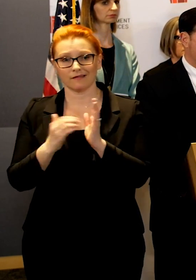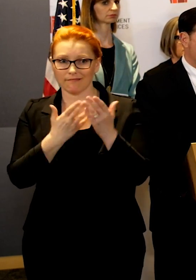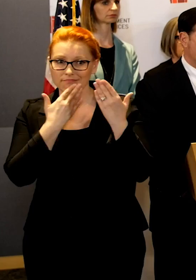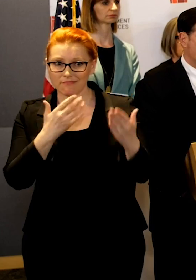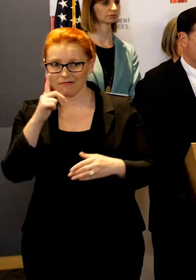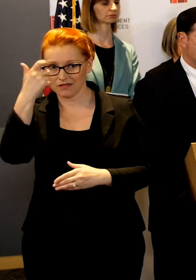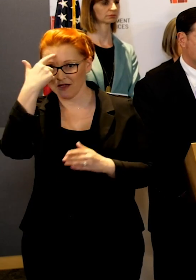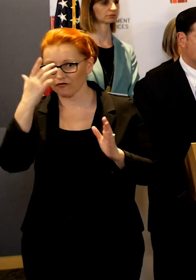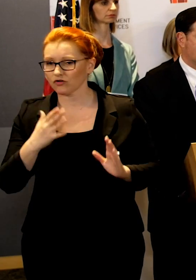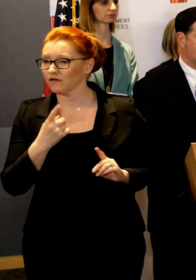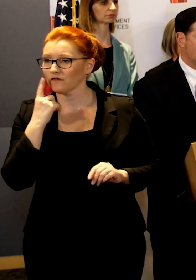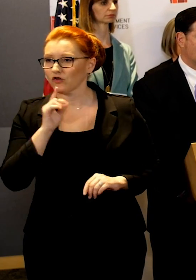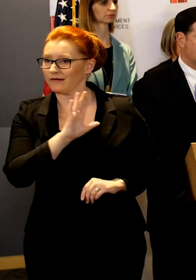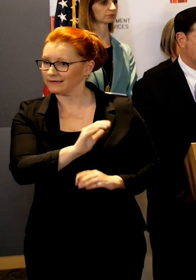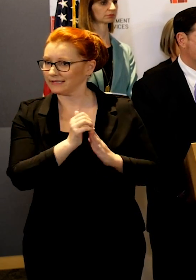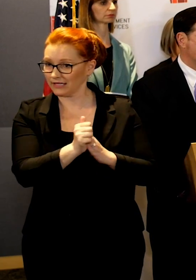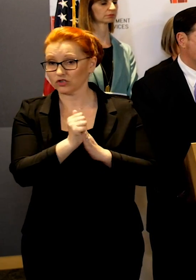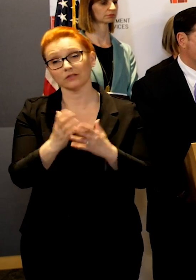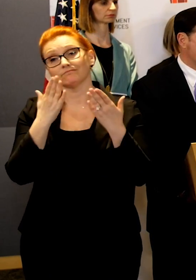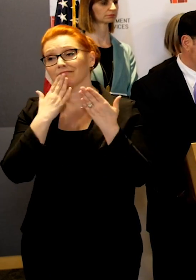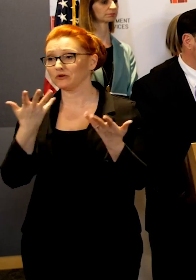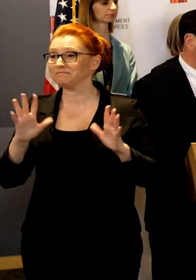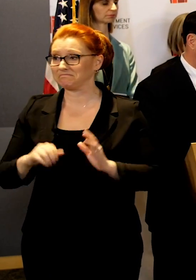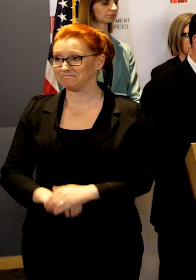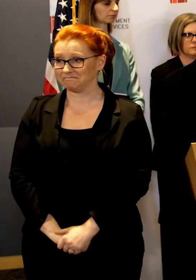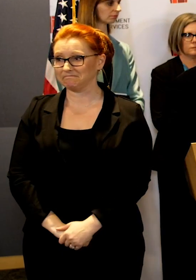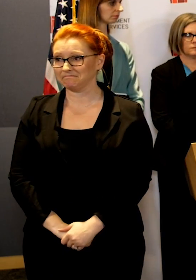his leadership, and thank you very much.